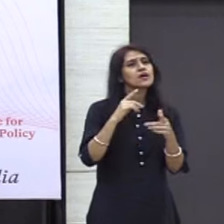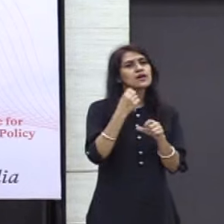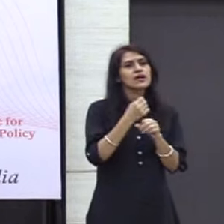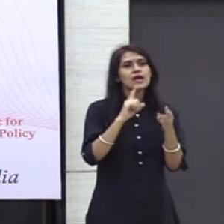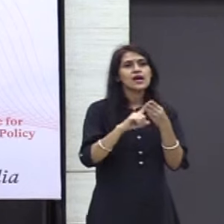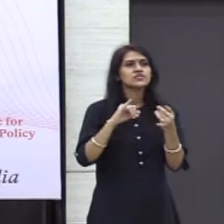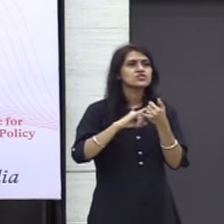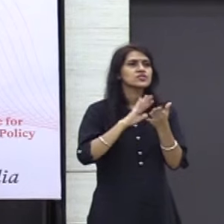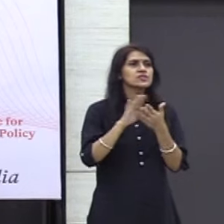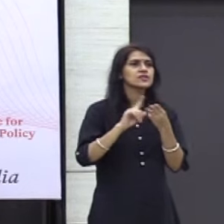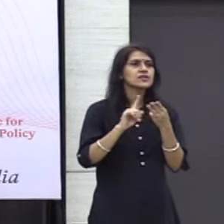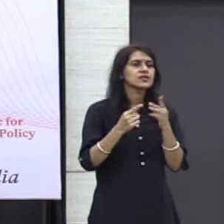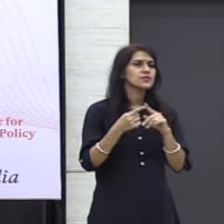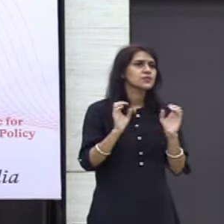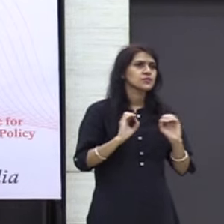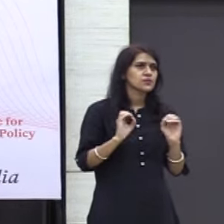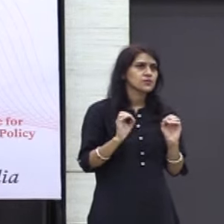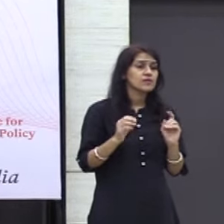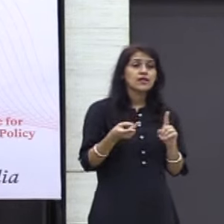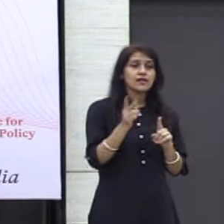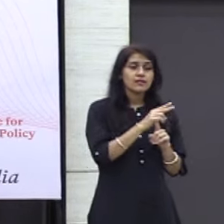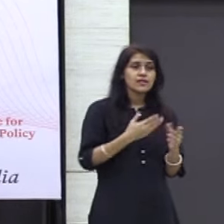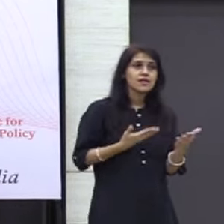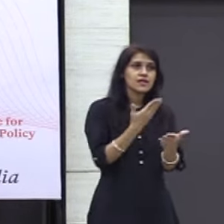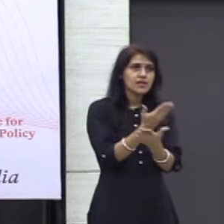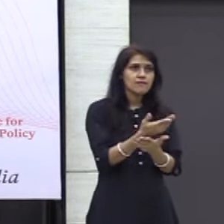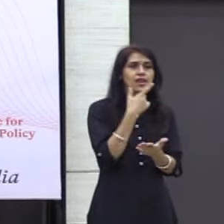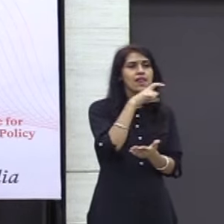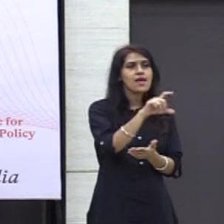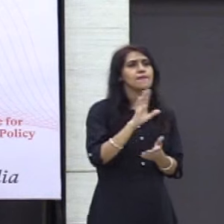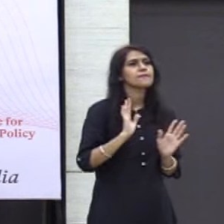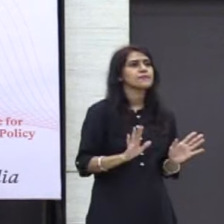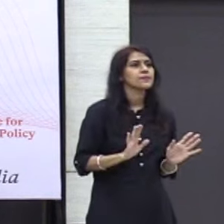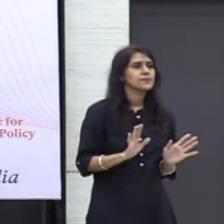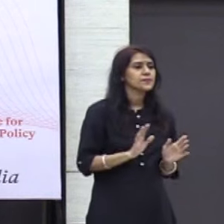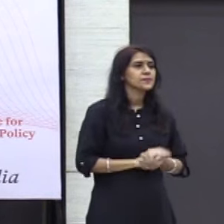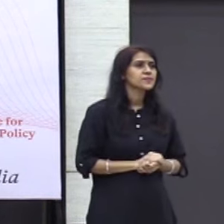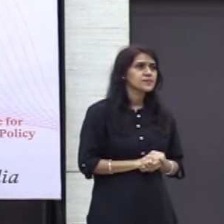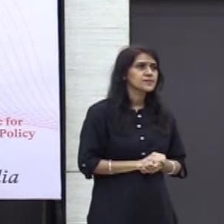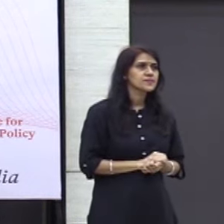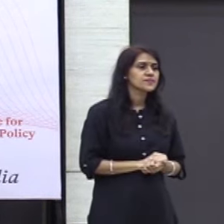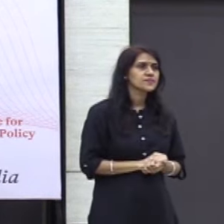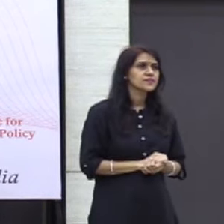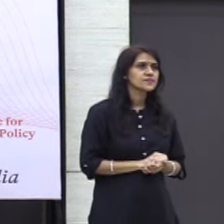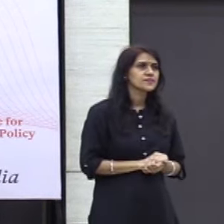charge sheet and others file complaint. A public functionary files a complaint.